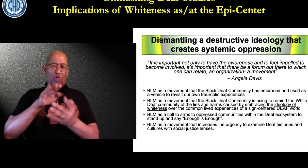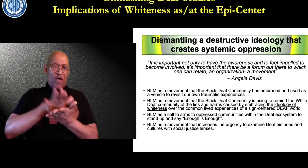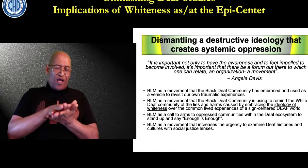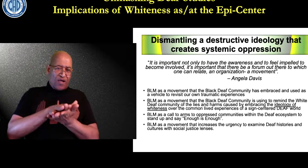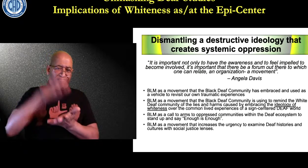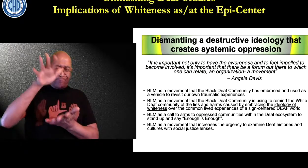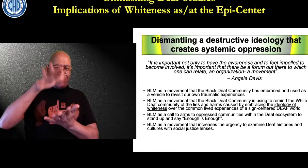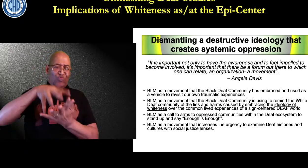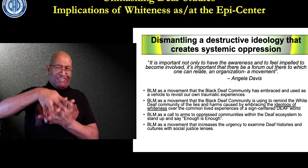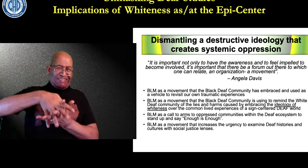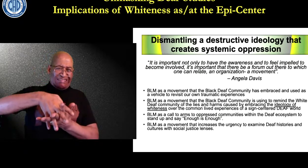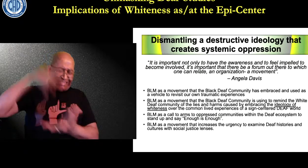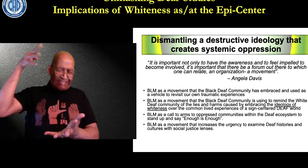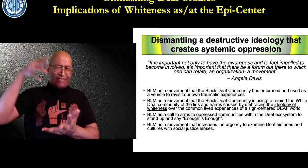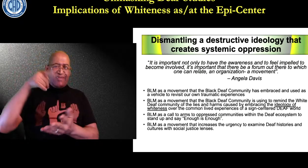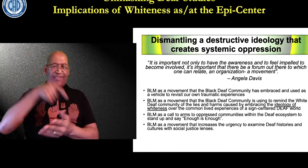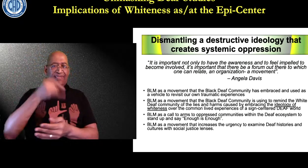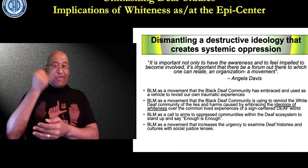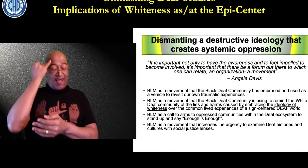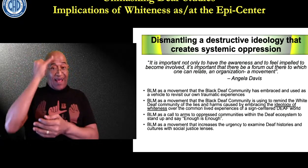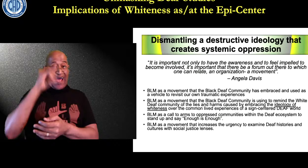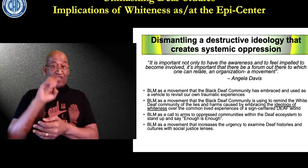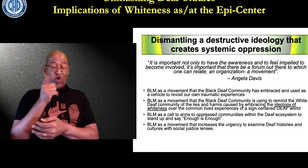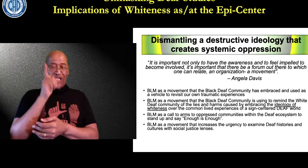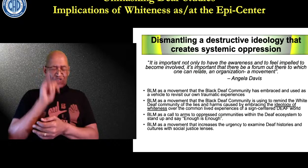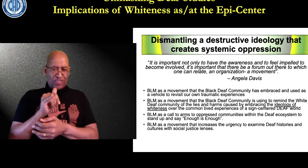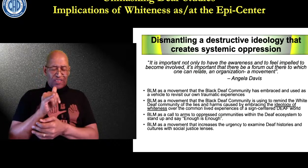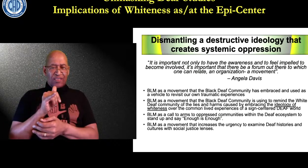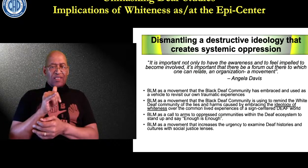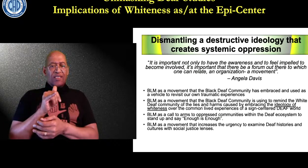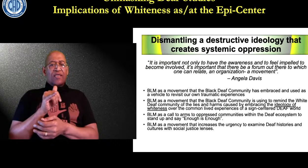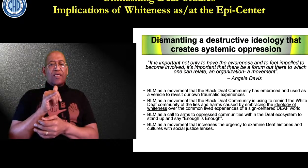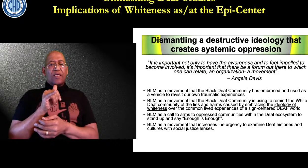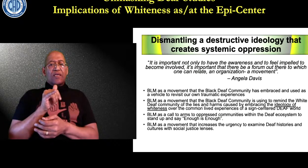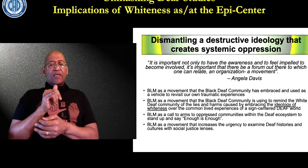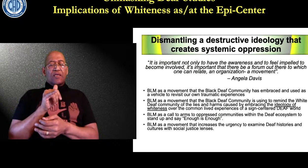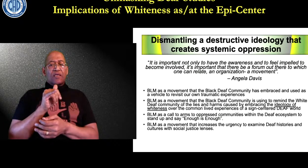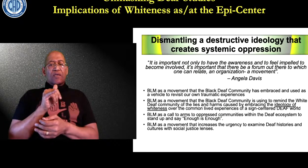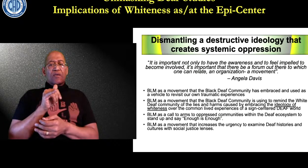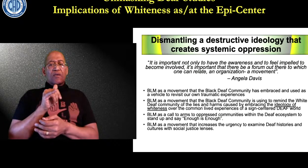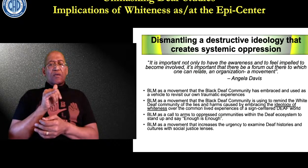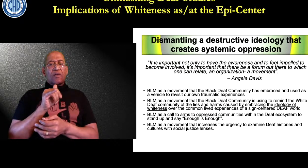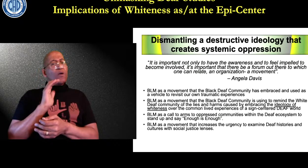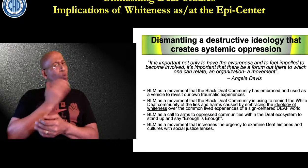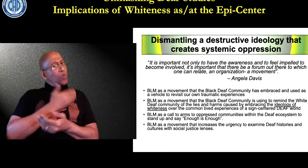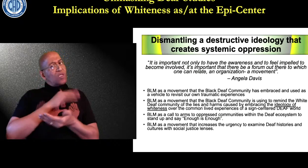But then they would use BIPOC bodies to cover up as far as the